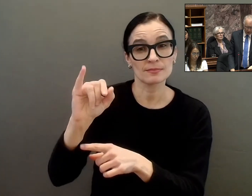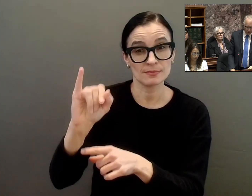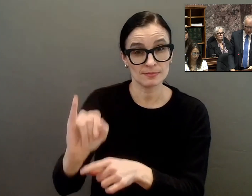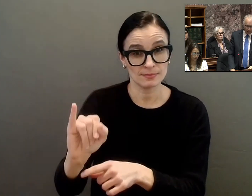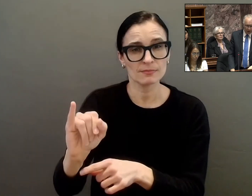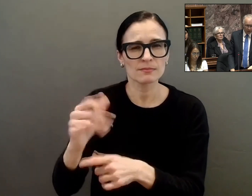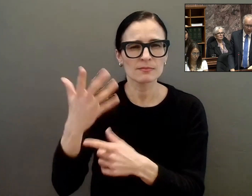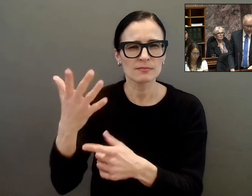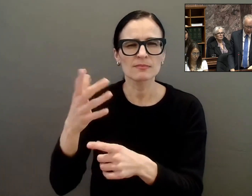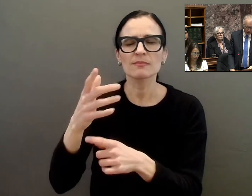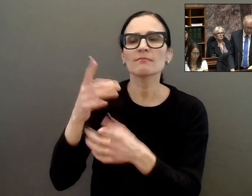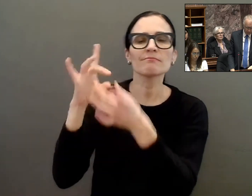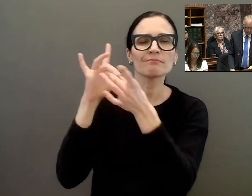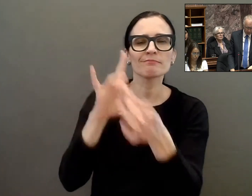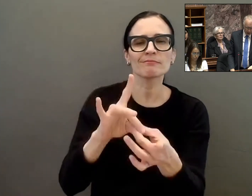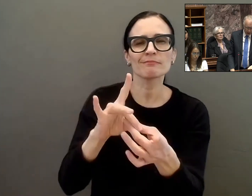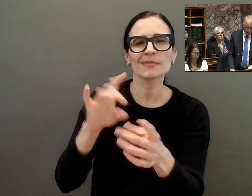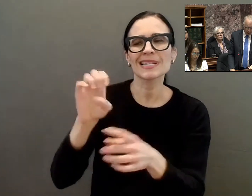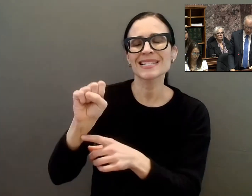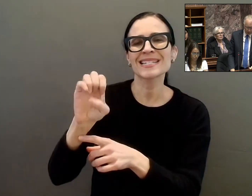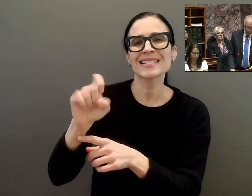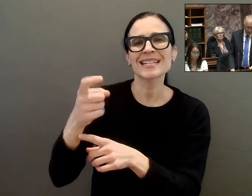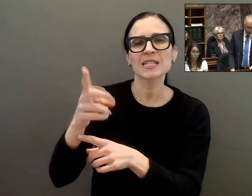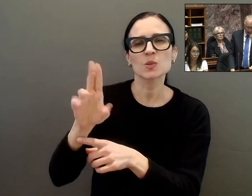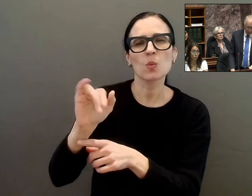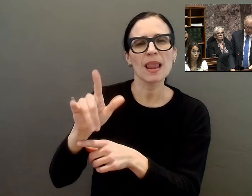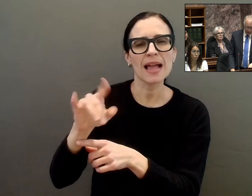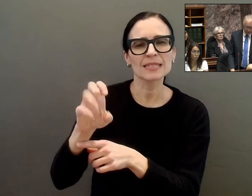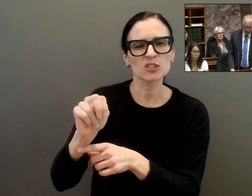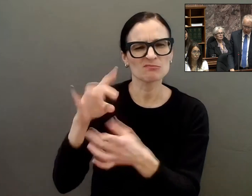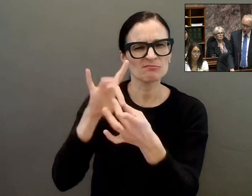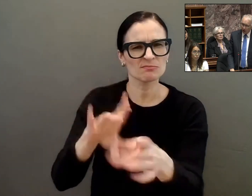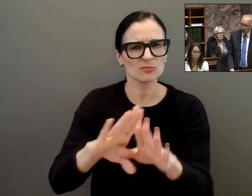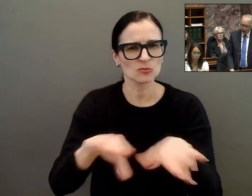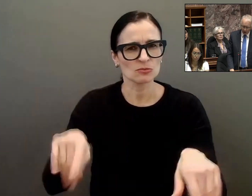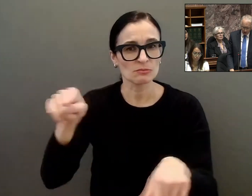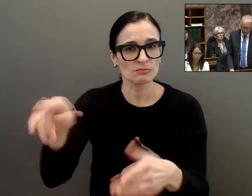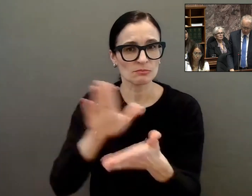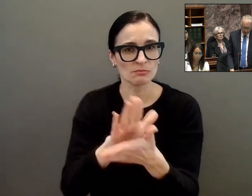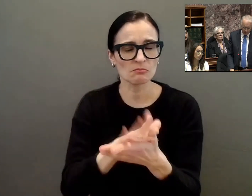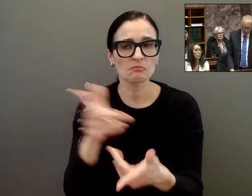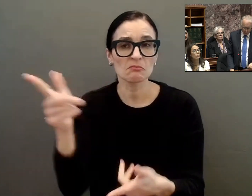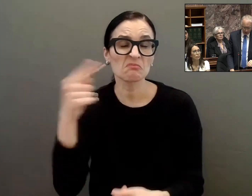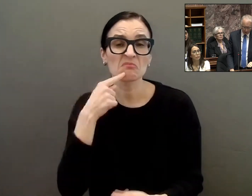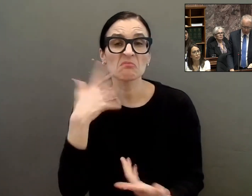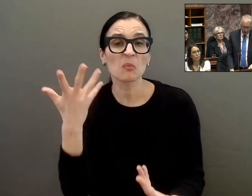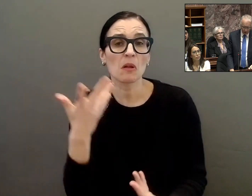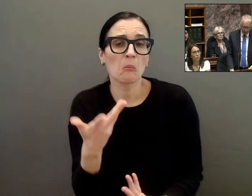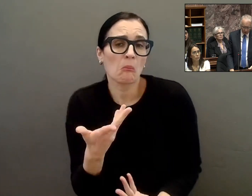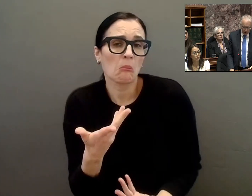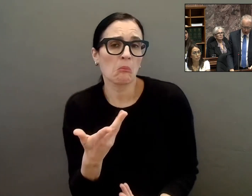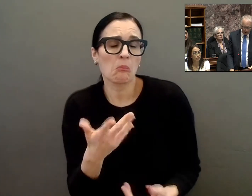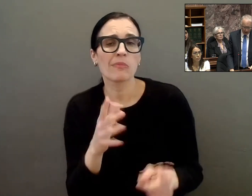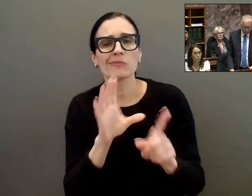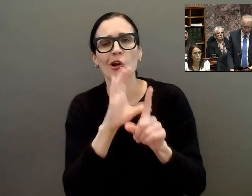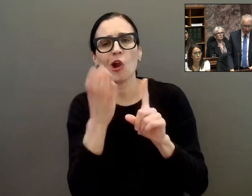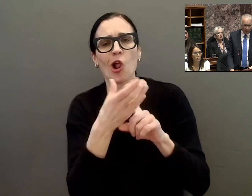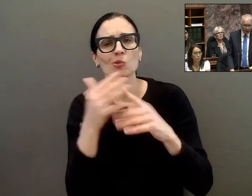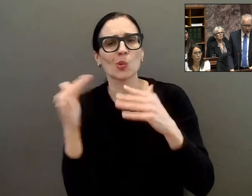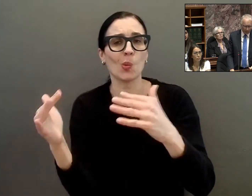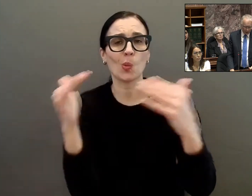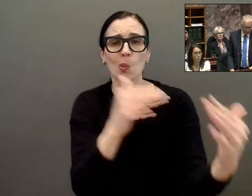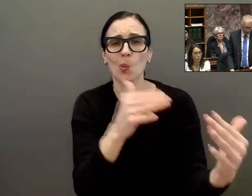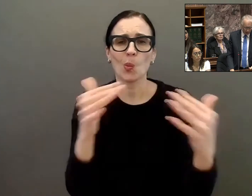and feeds the fires of division. Yesterday, we learned from the Minister of Education that this government is reviewing SOGI to make it